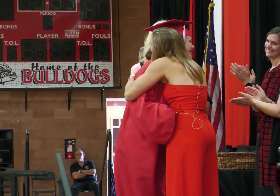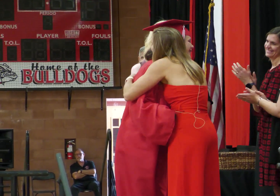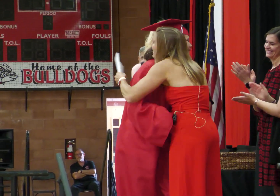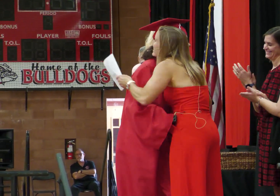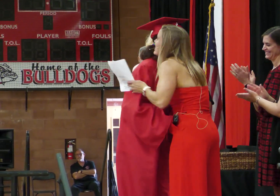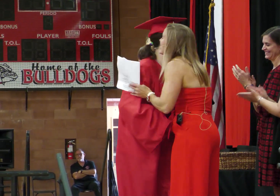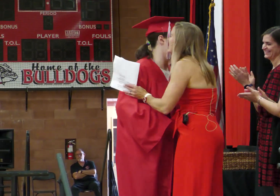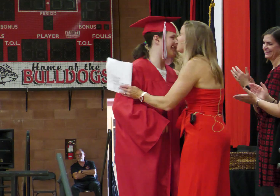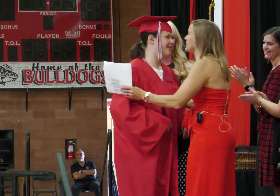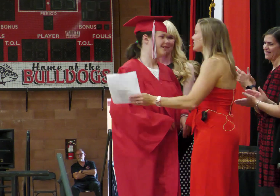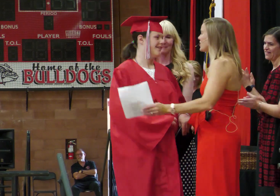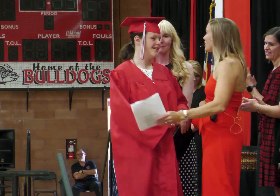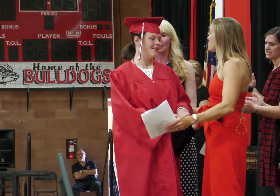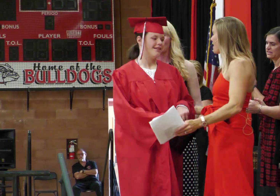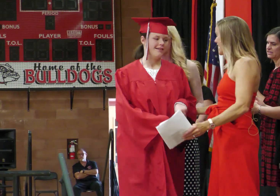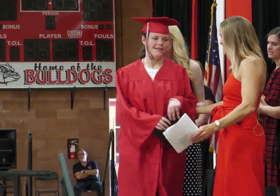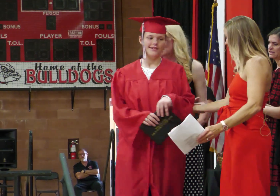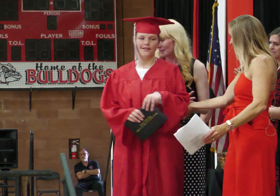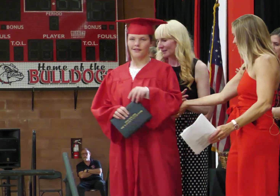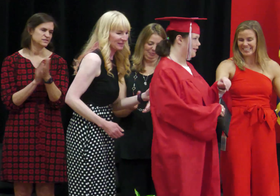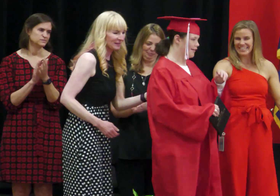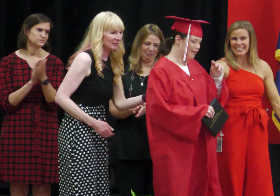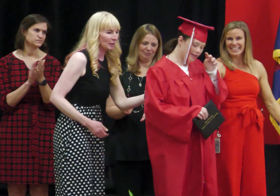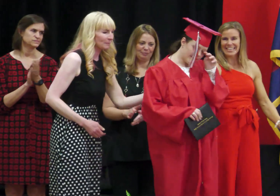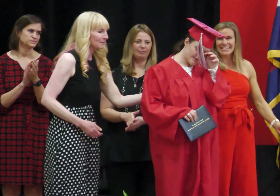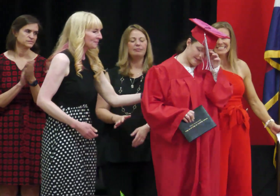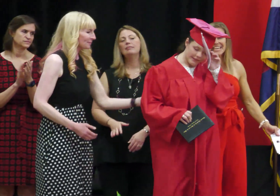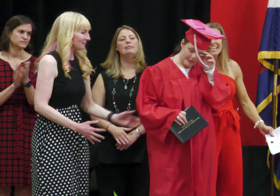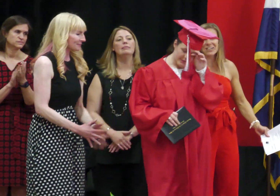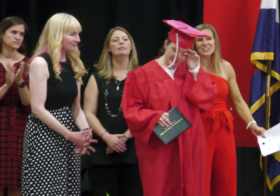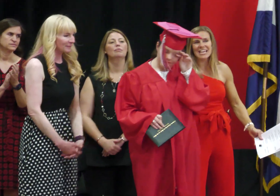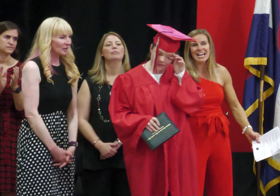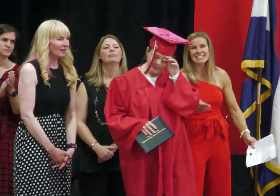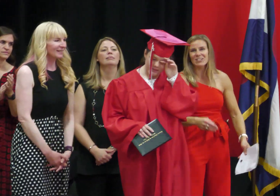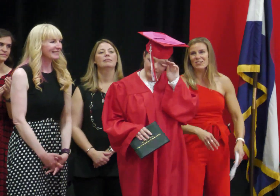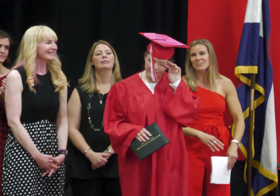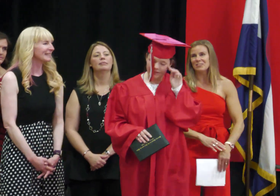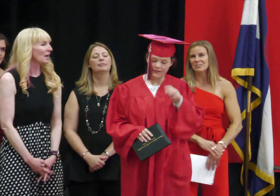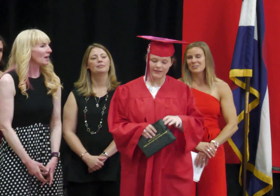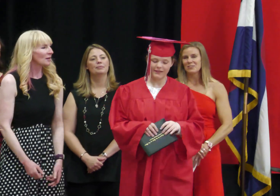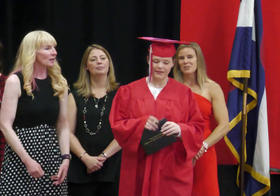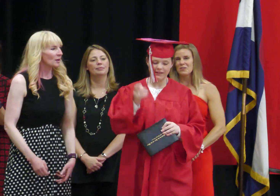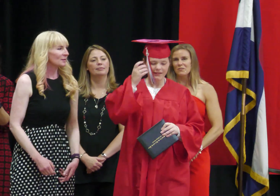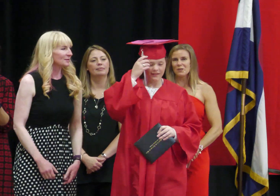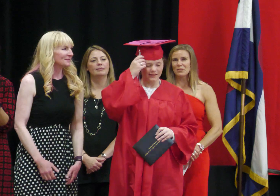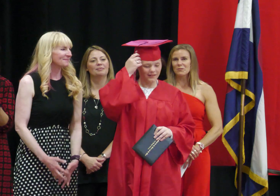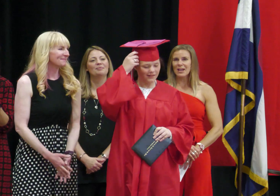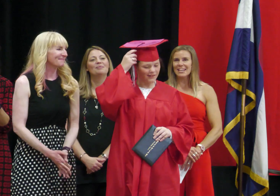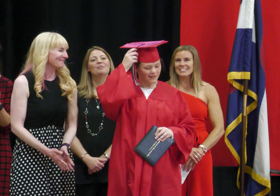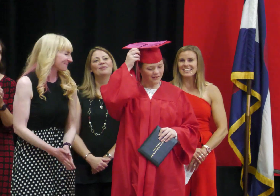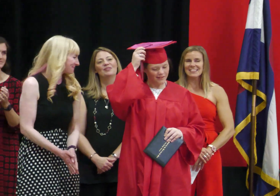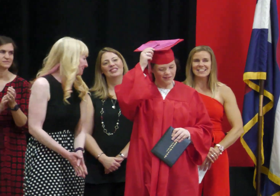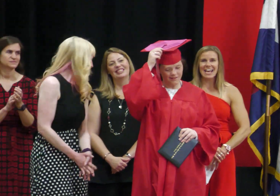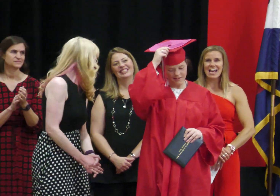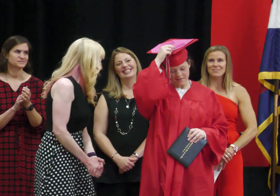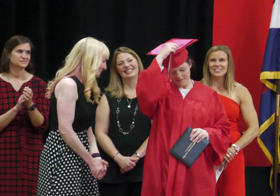And you're gonna turn, she's turning west, taking her tassel from the right to the left.